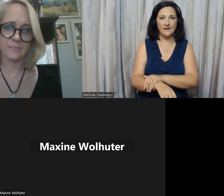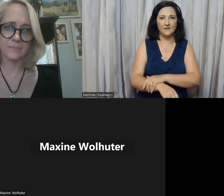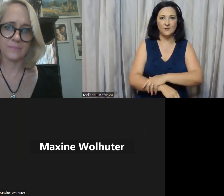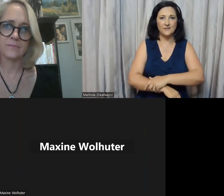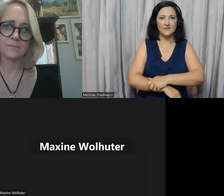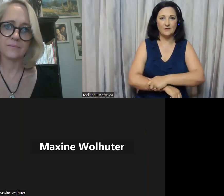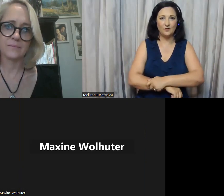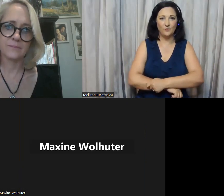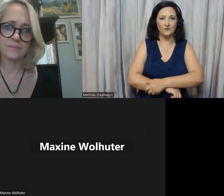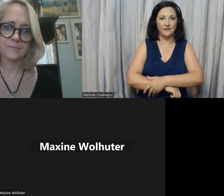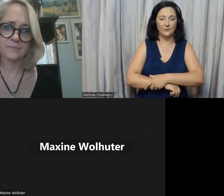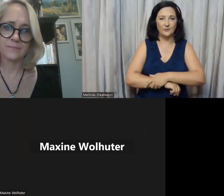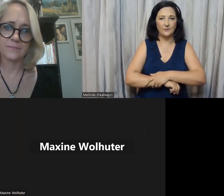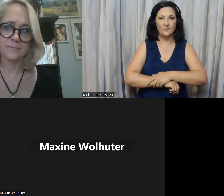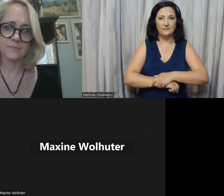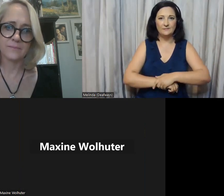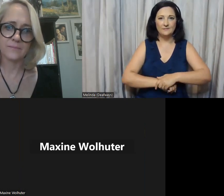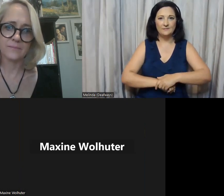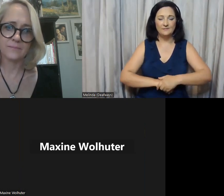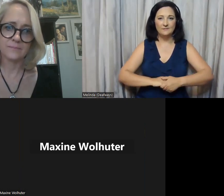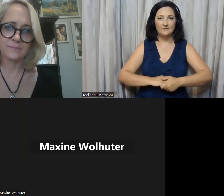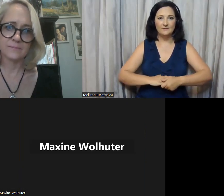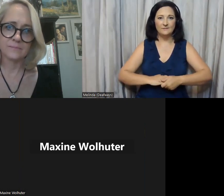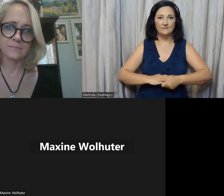Sy kry net gou seker iemand om haar te help.